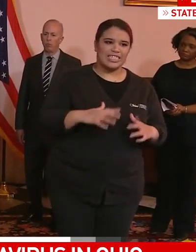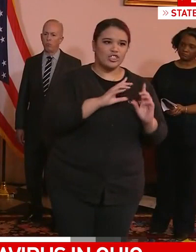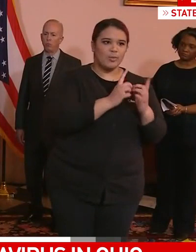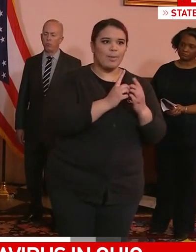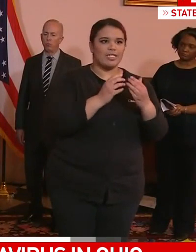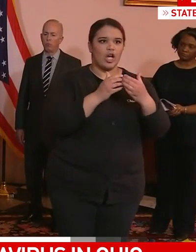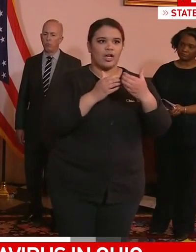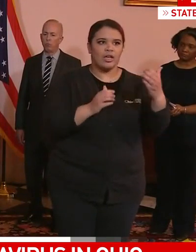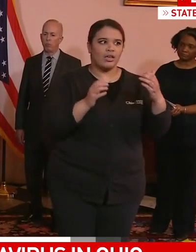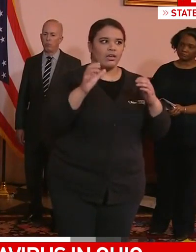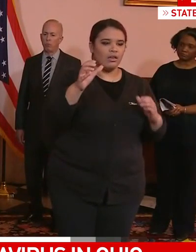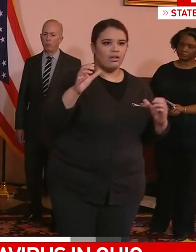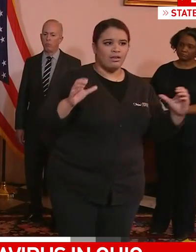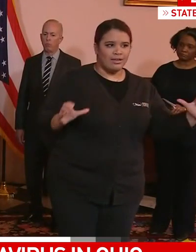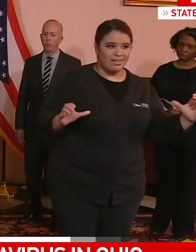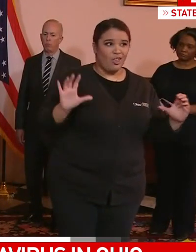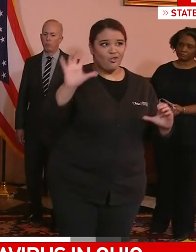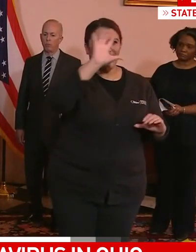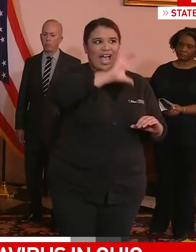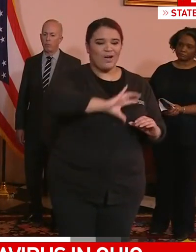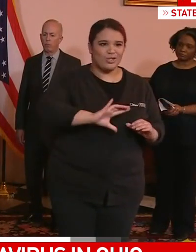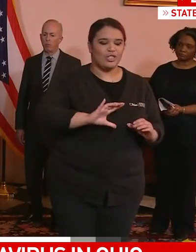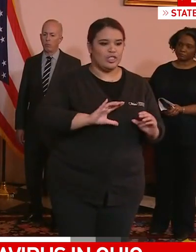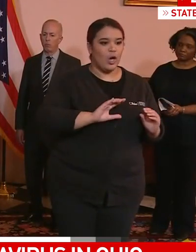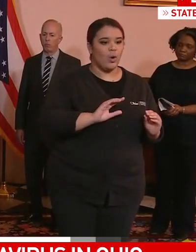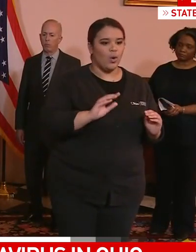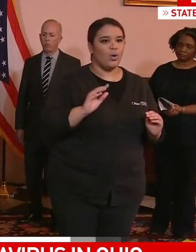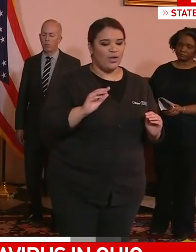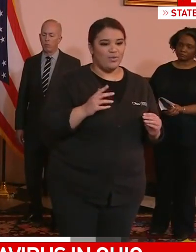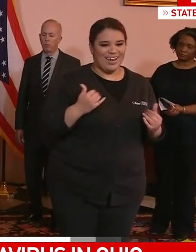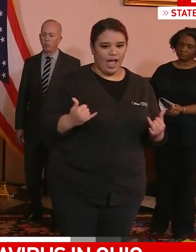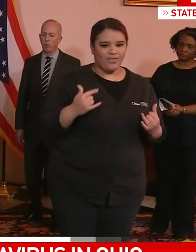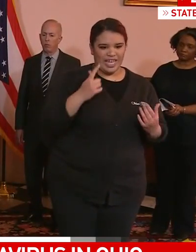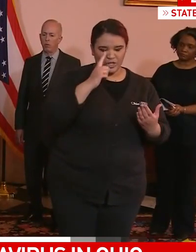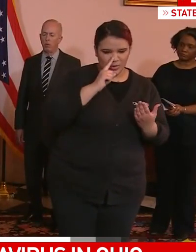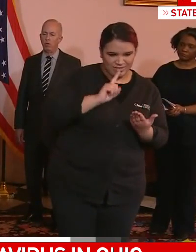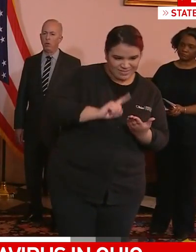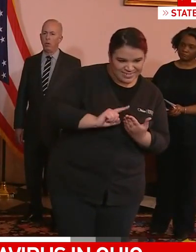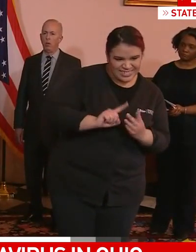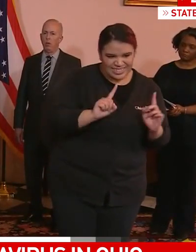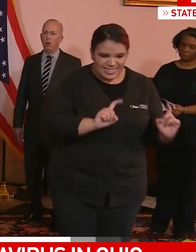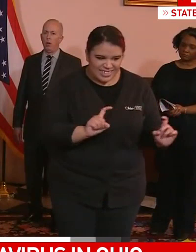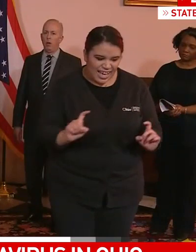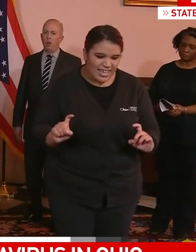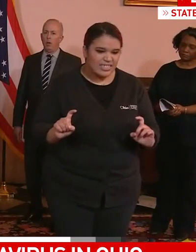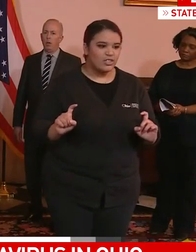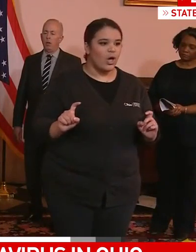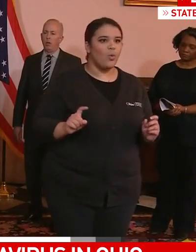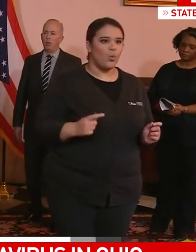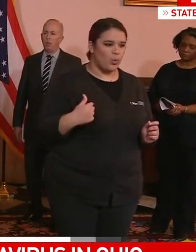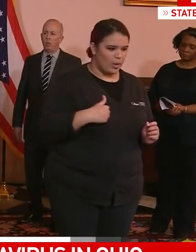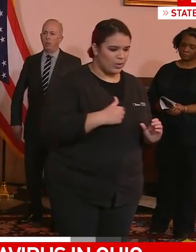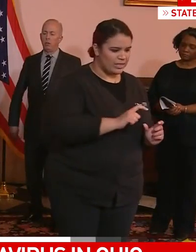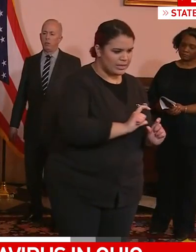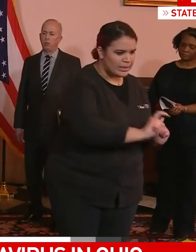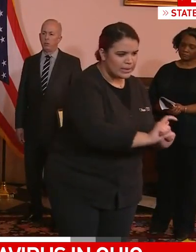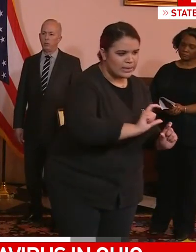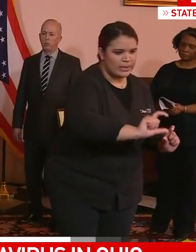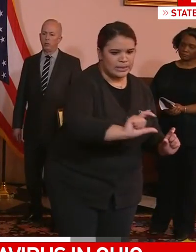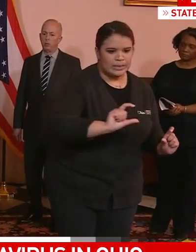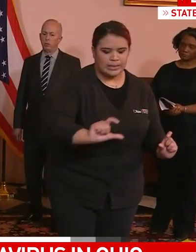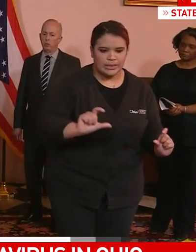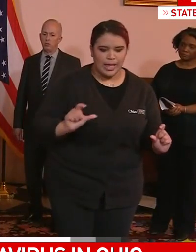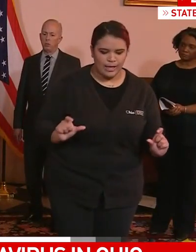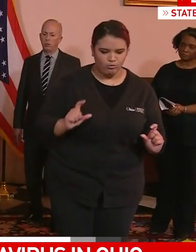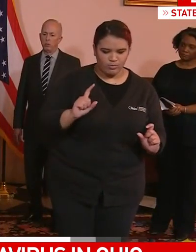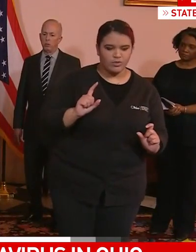these disease detective investigations, and that money will be going for their work, their monitoring, investigation, their containment